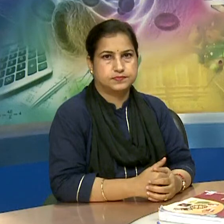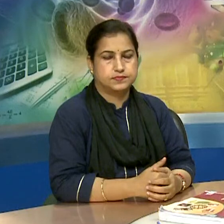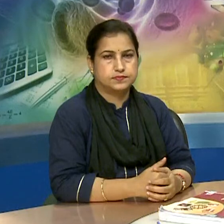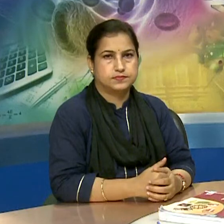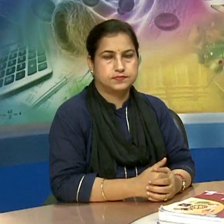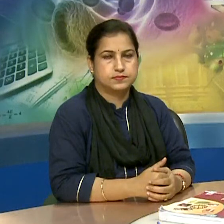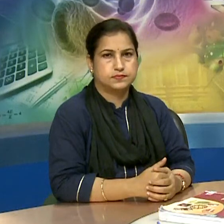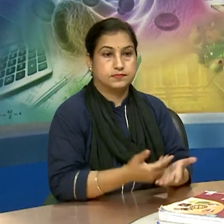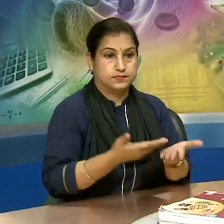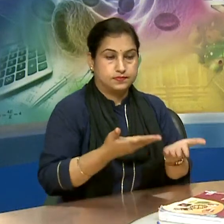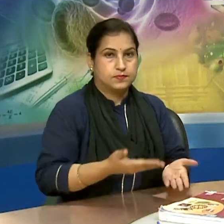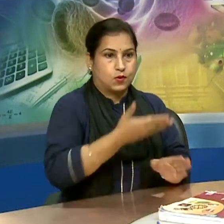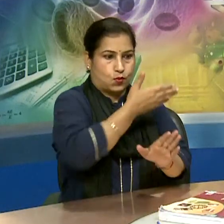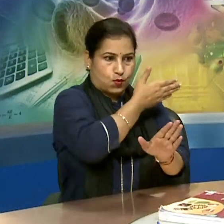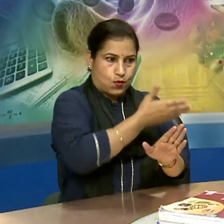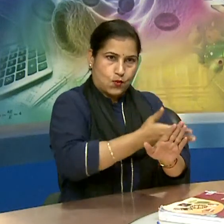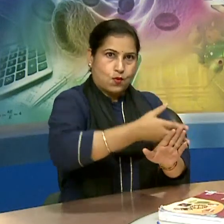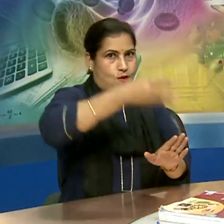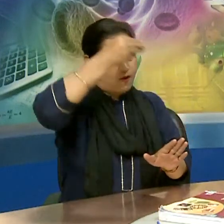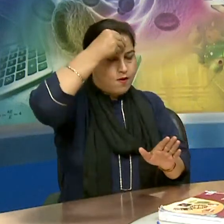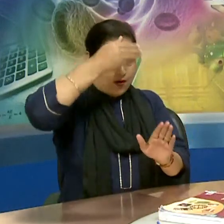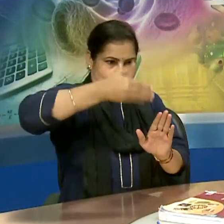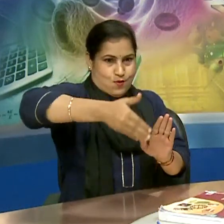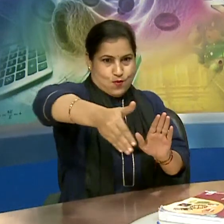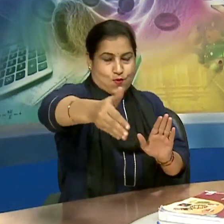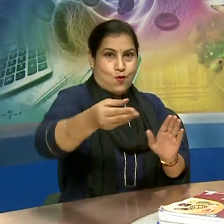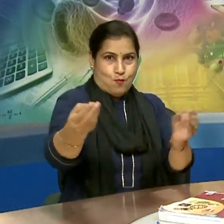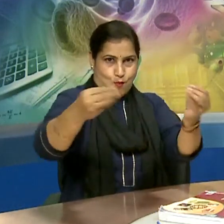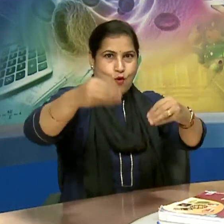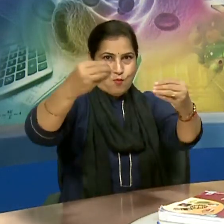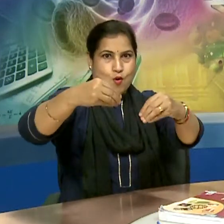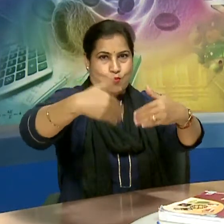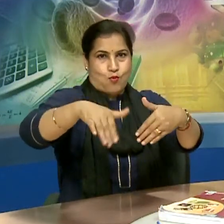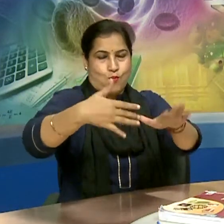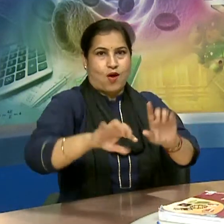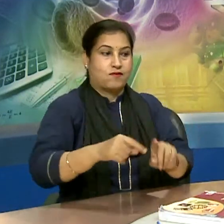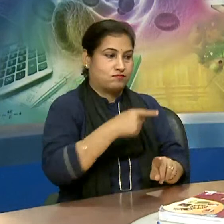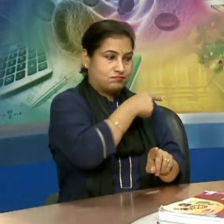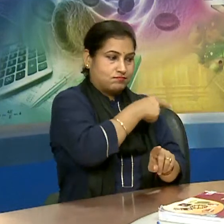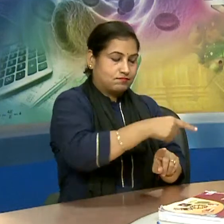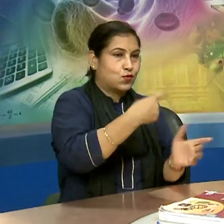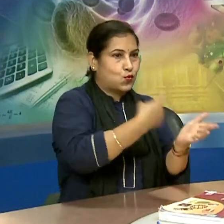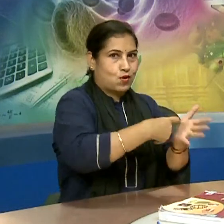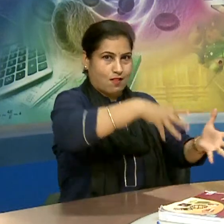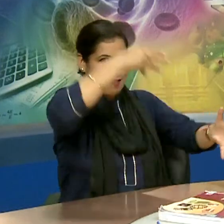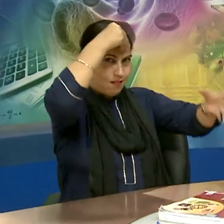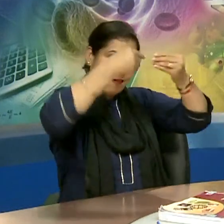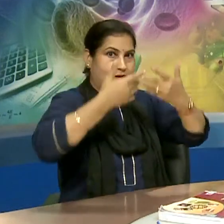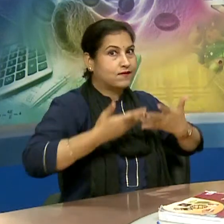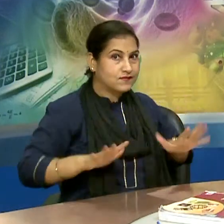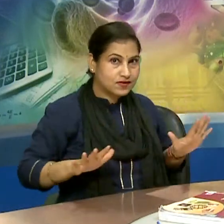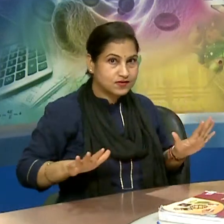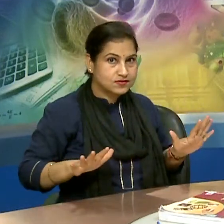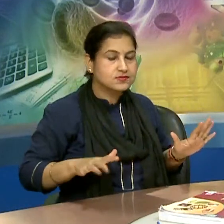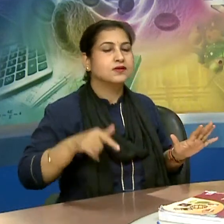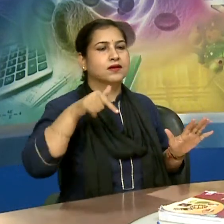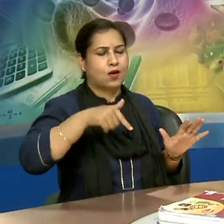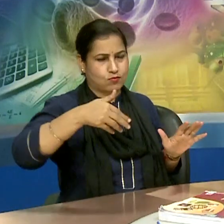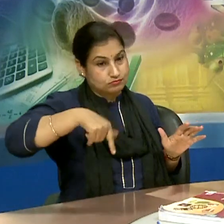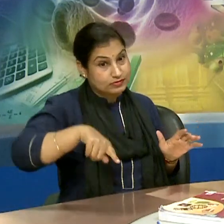Way to go! You learned all the rules of linear measurement. Now,